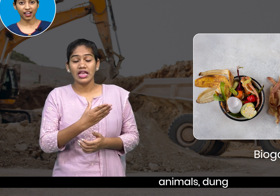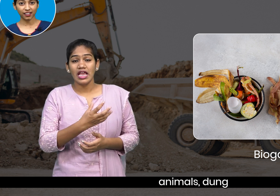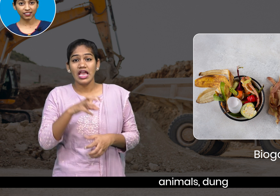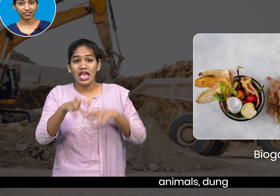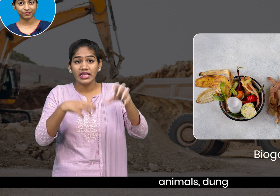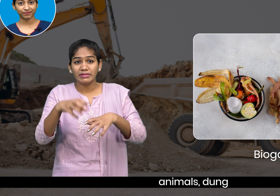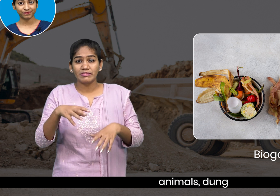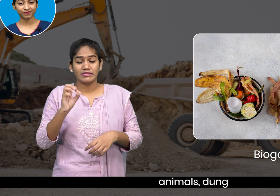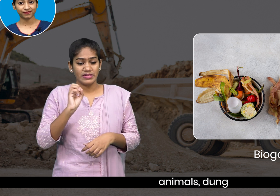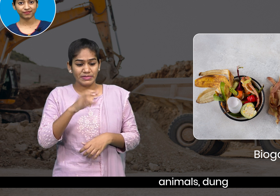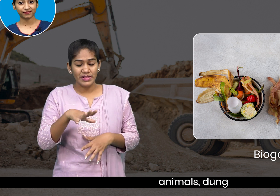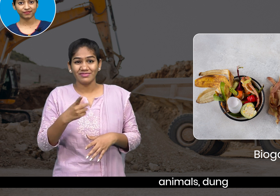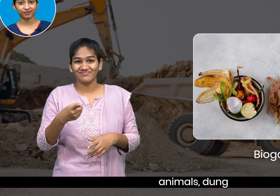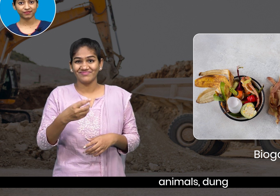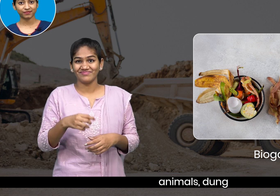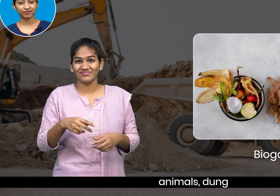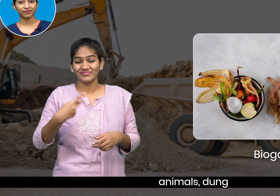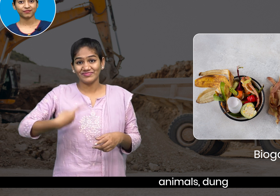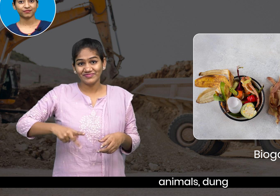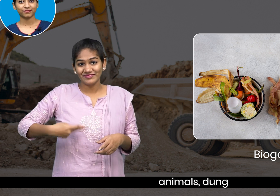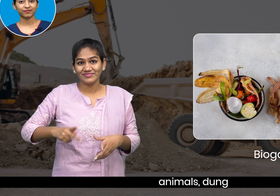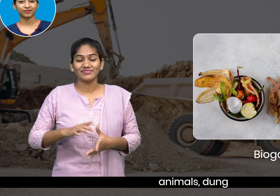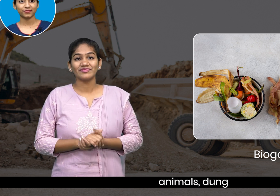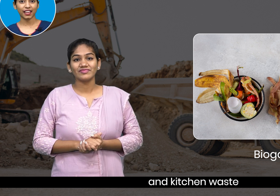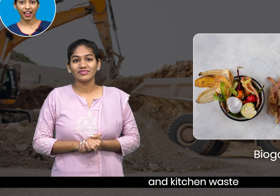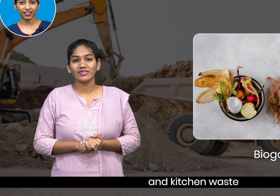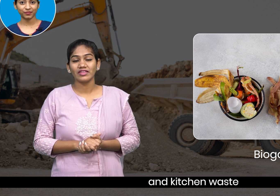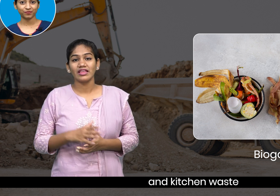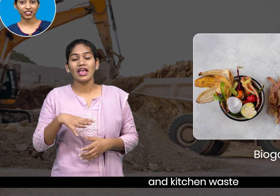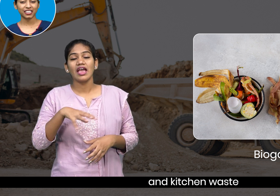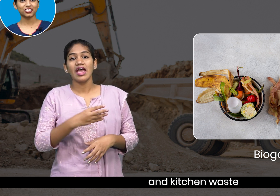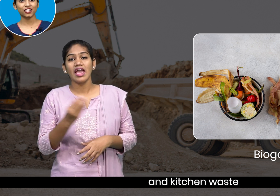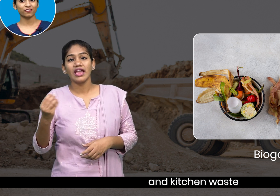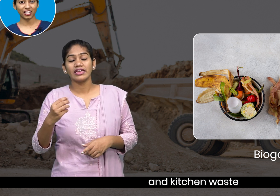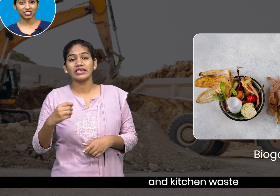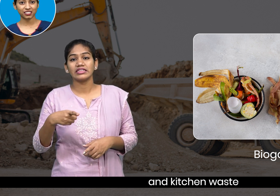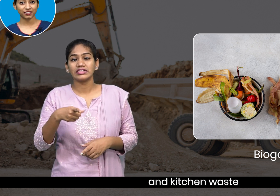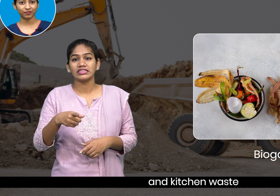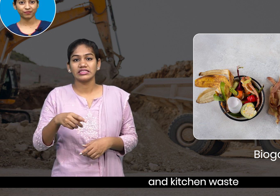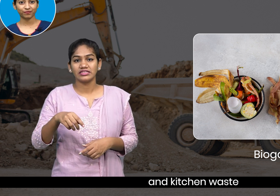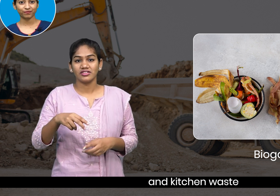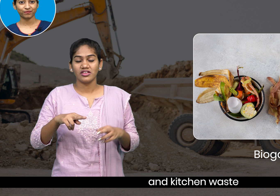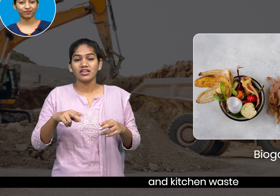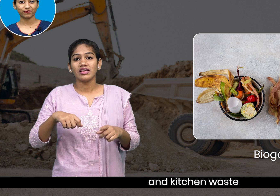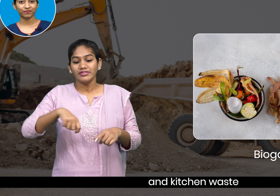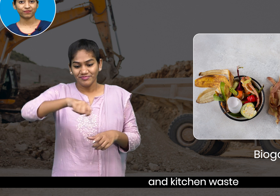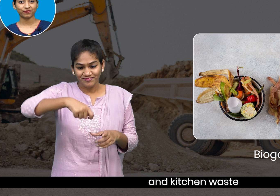animal dung, and kitchen waste